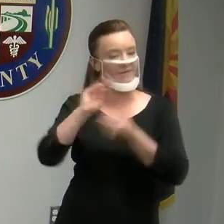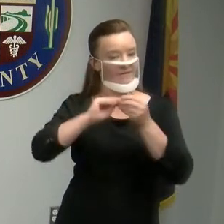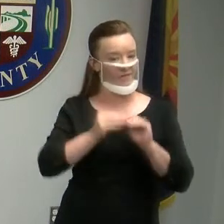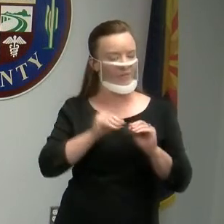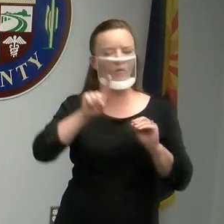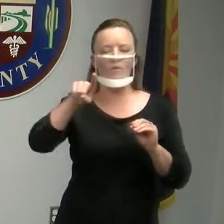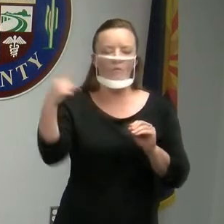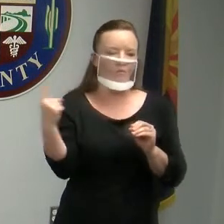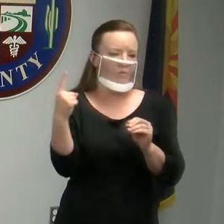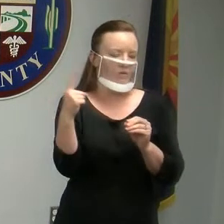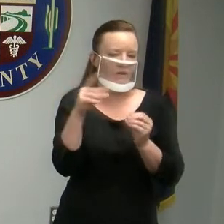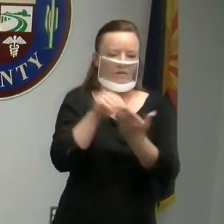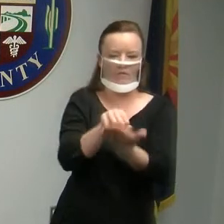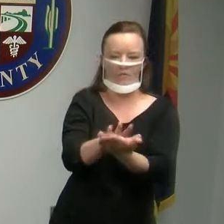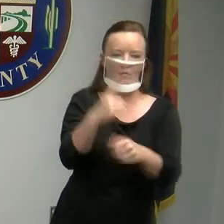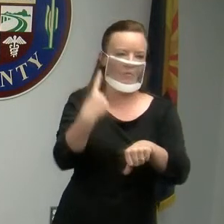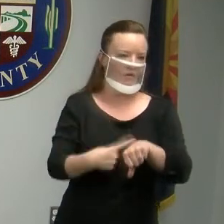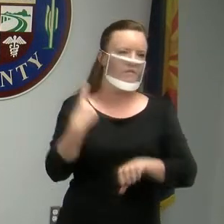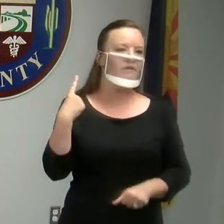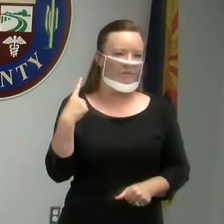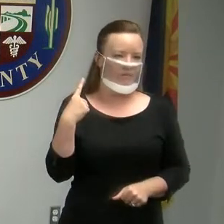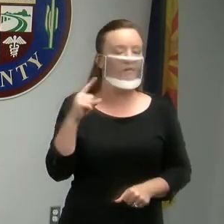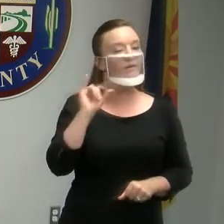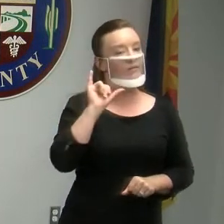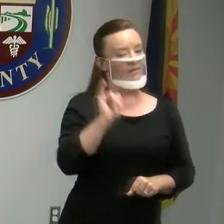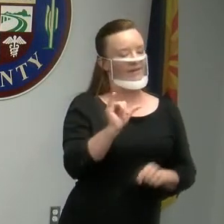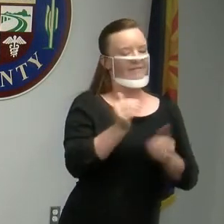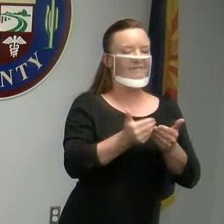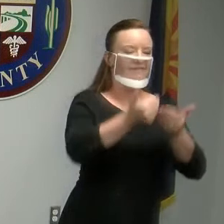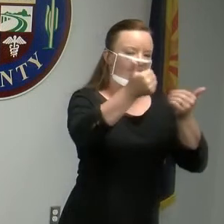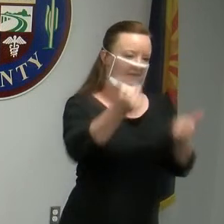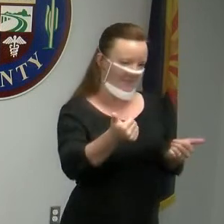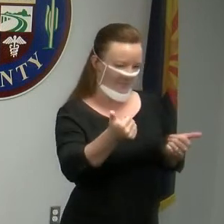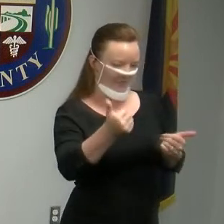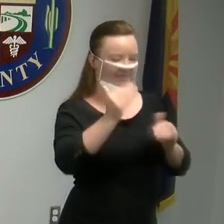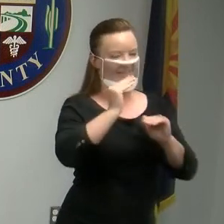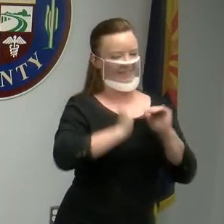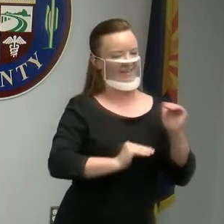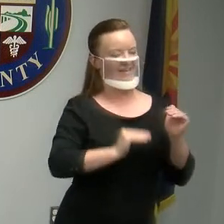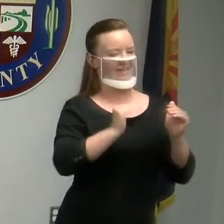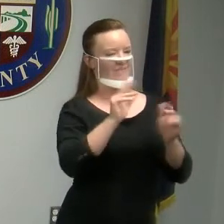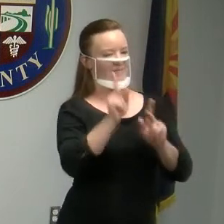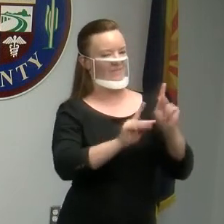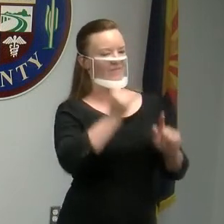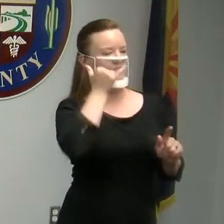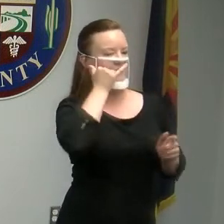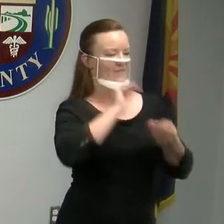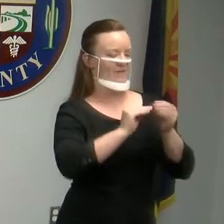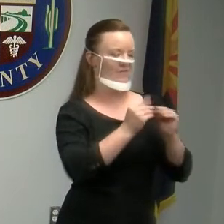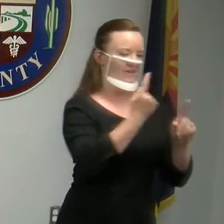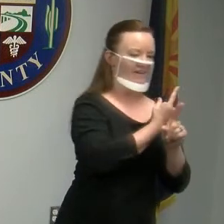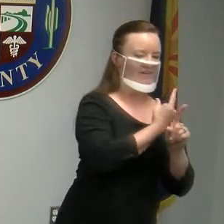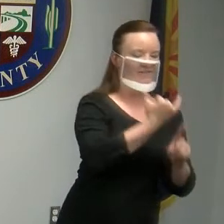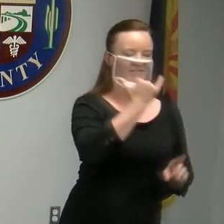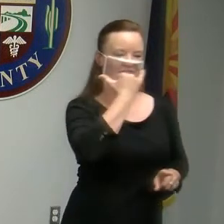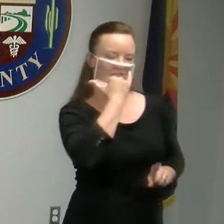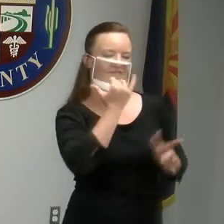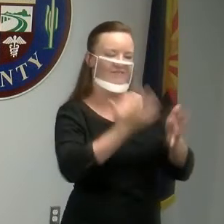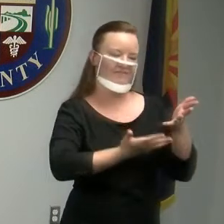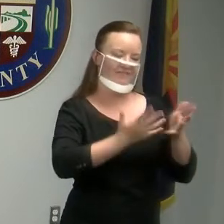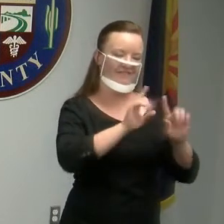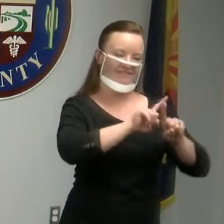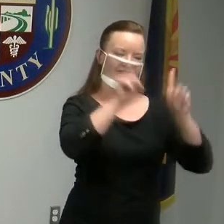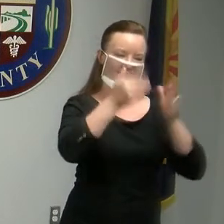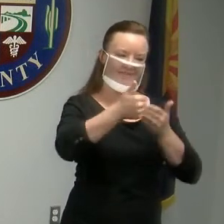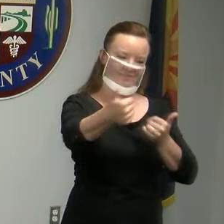is completely separate from the accuracy of people's contact information. So again, even if someone got a phone call saying they were